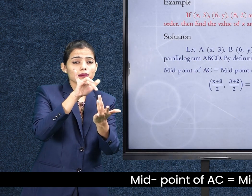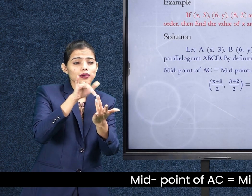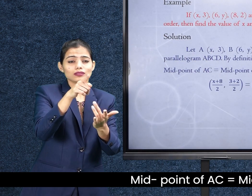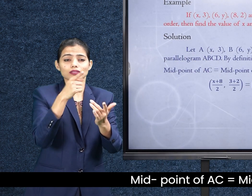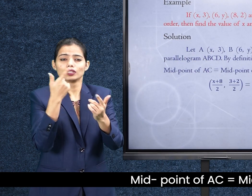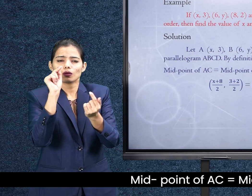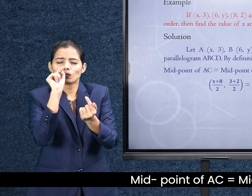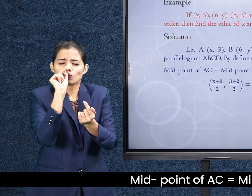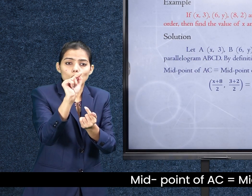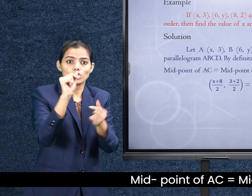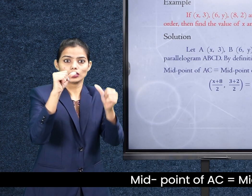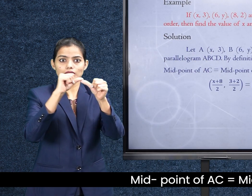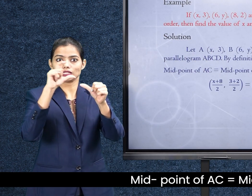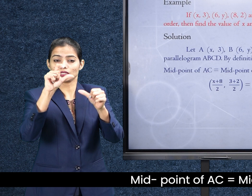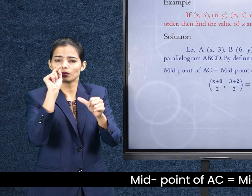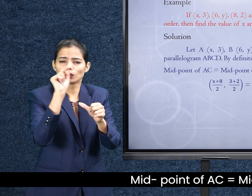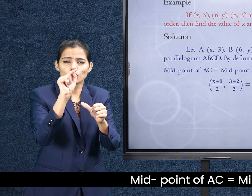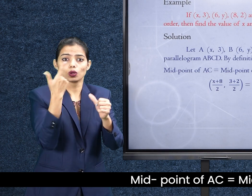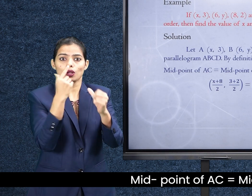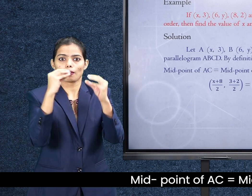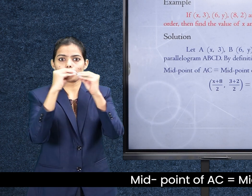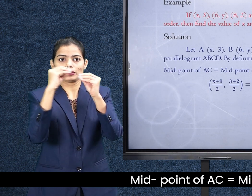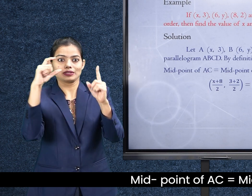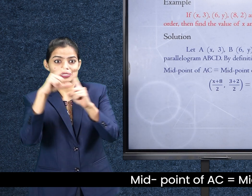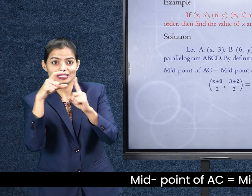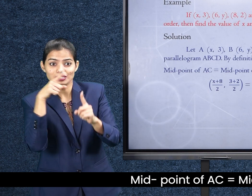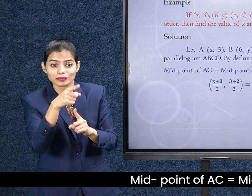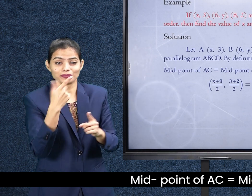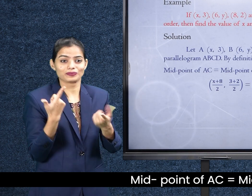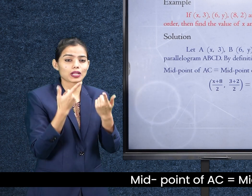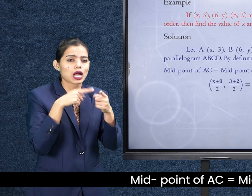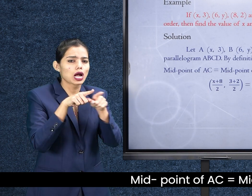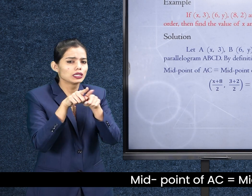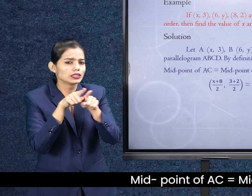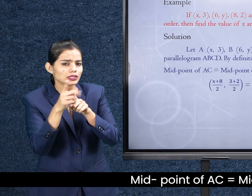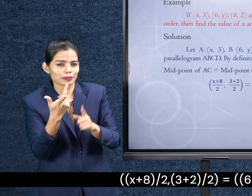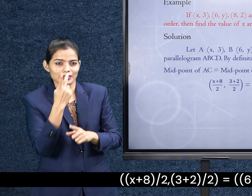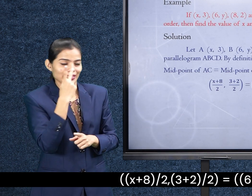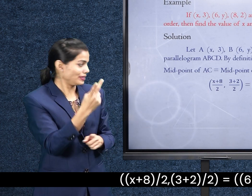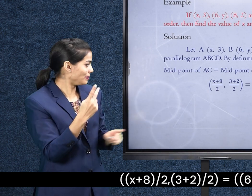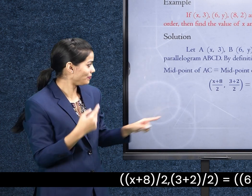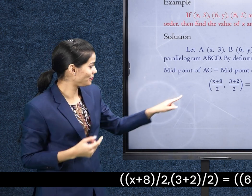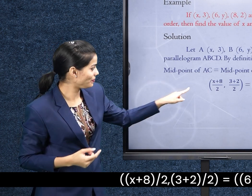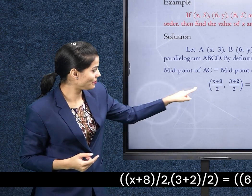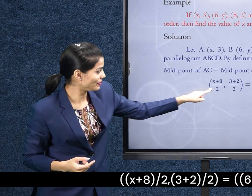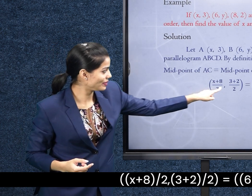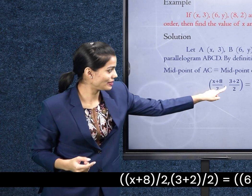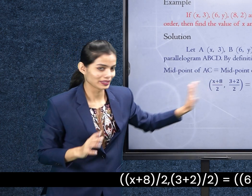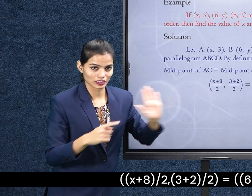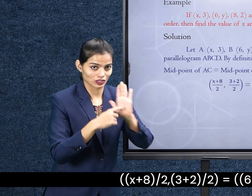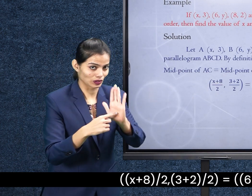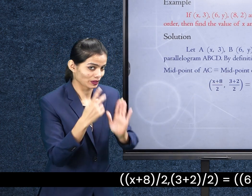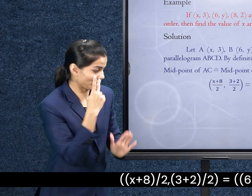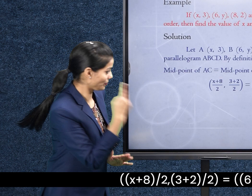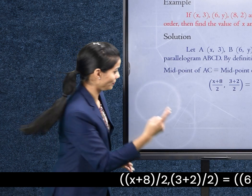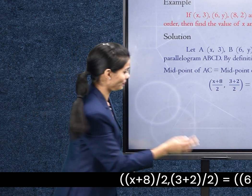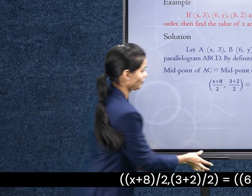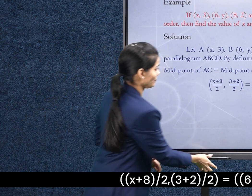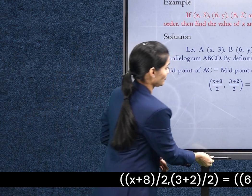Midpoint of AC is equal to midpoint of BD. X plus 8 by 2, 3 plus